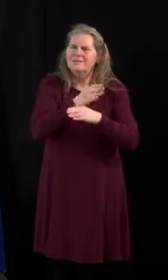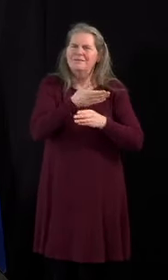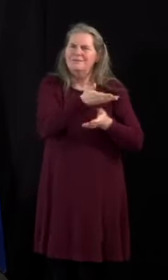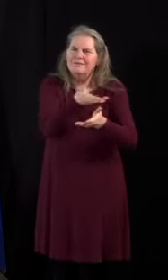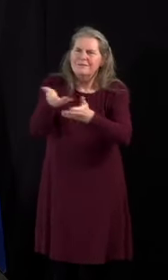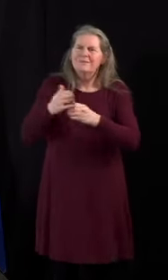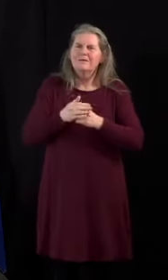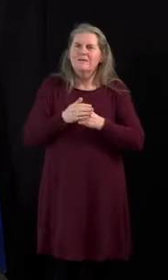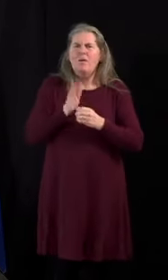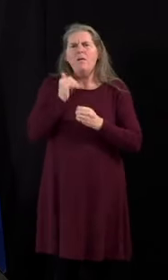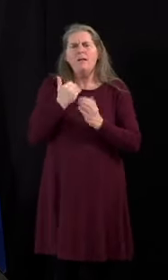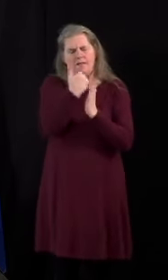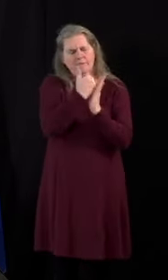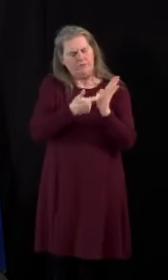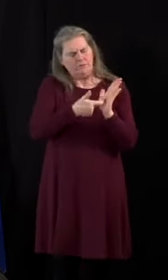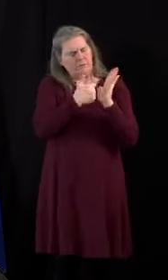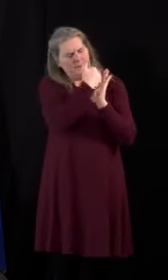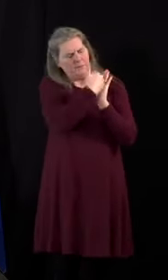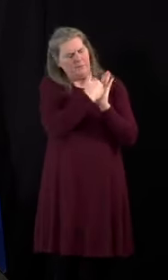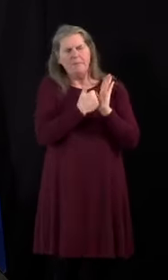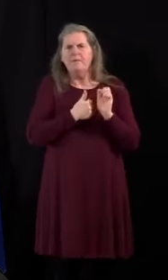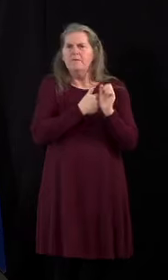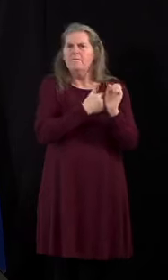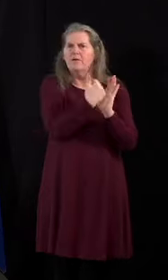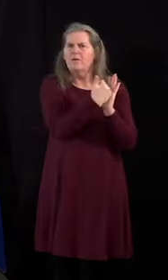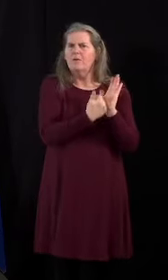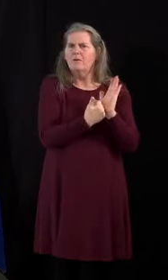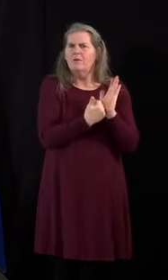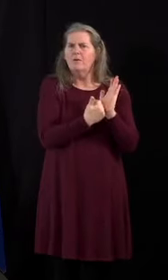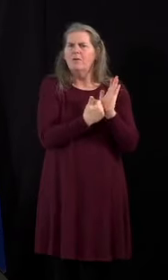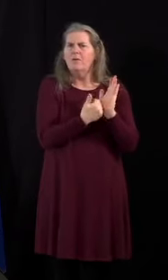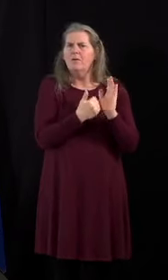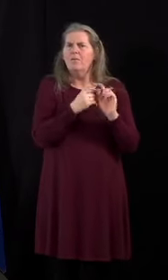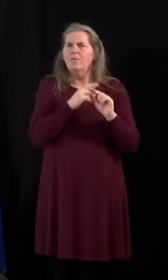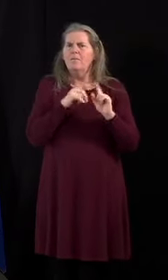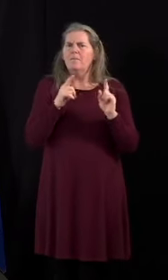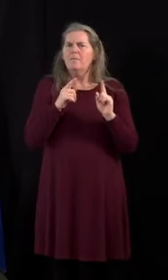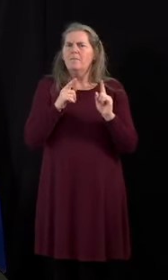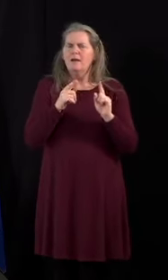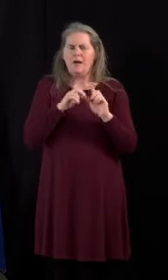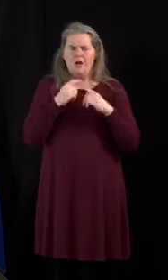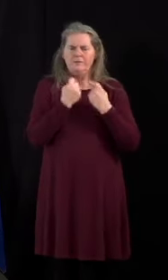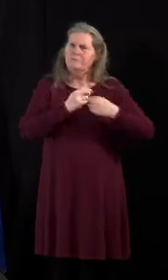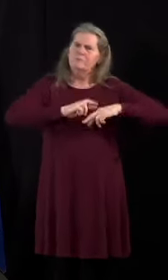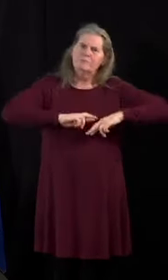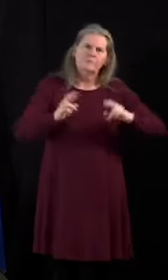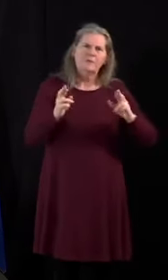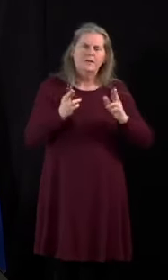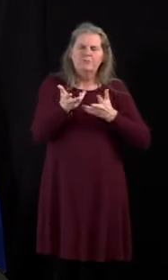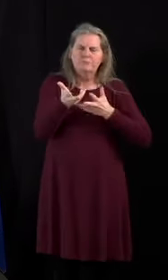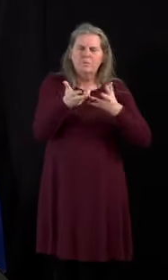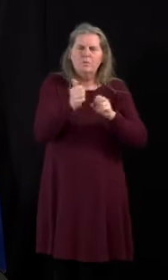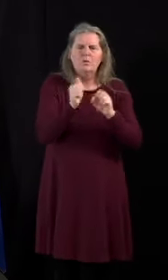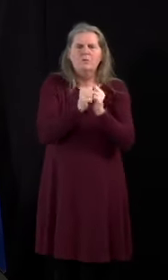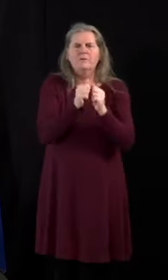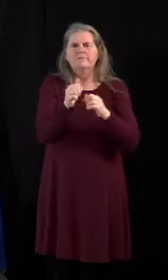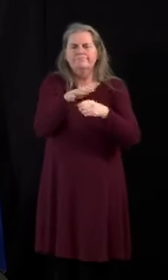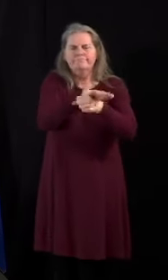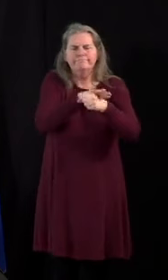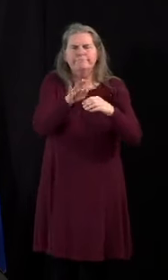criteria, and you want to stick to that. But our teams are there to work with local businesses